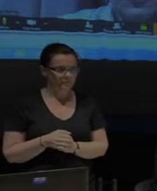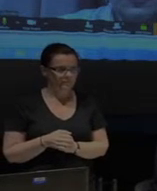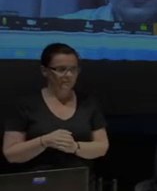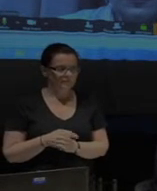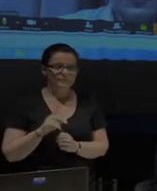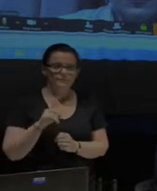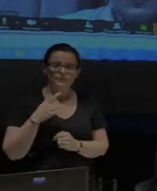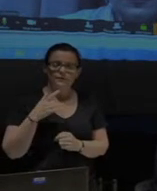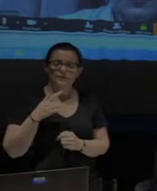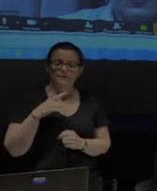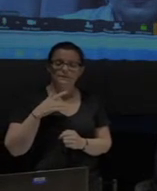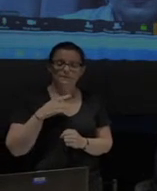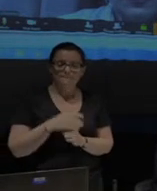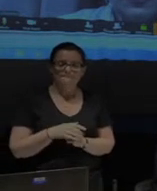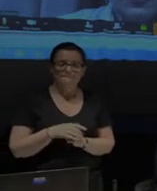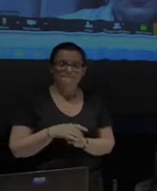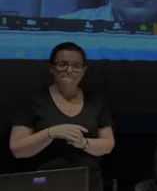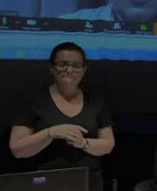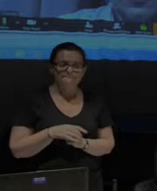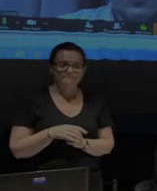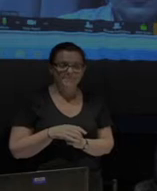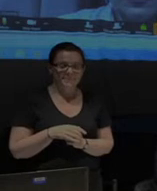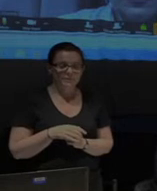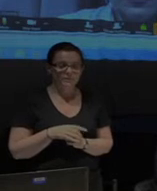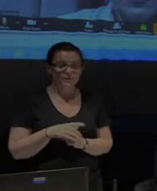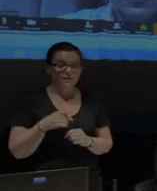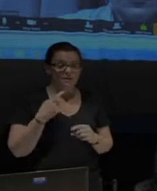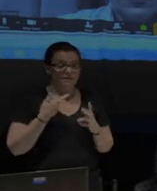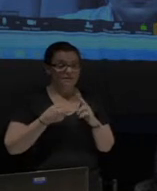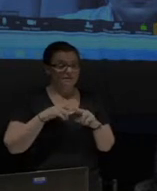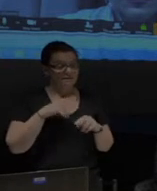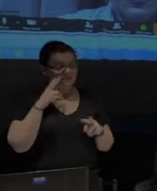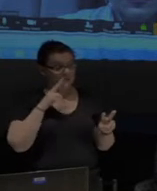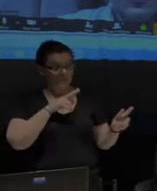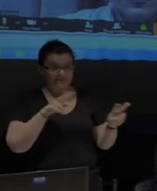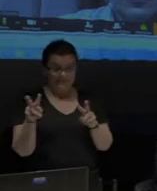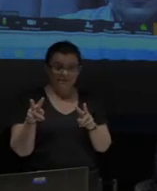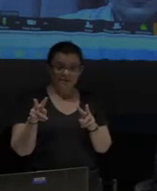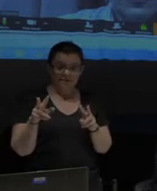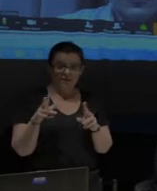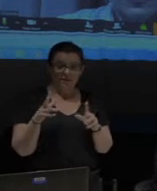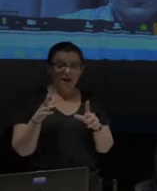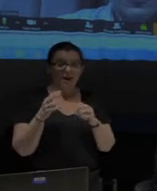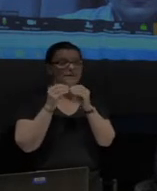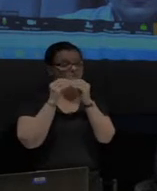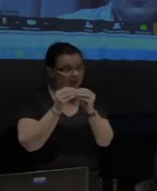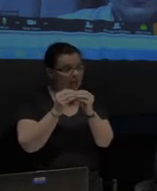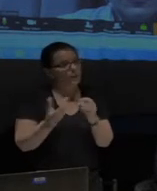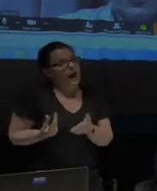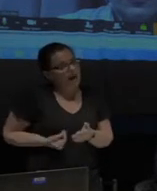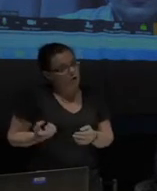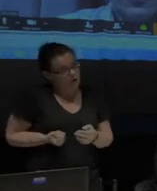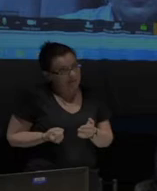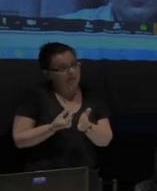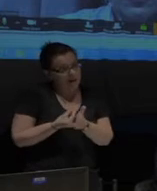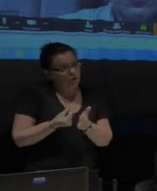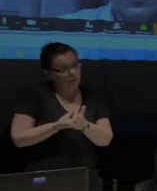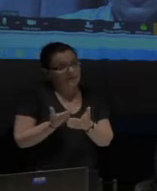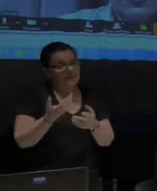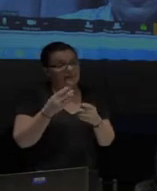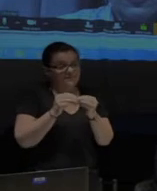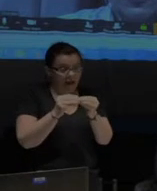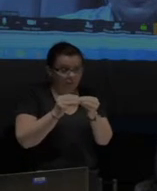not irrational. If people can see the value, and usually an economic value, everybody responds to